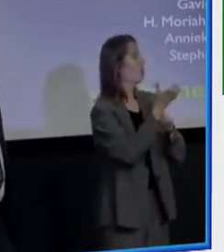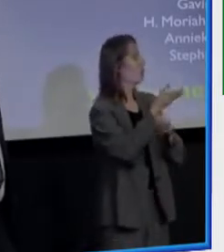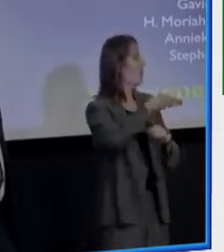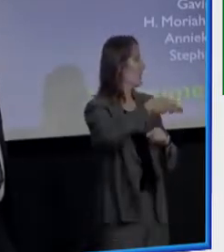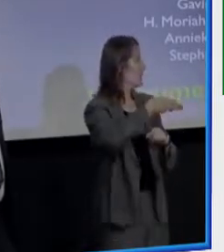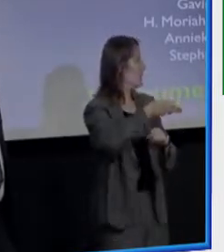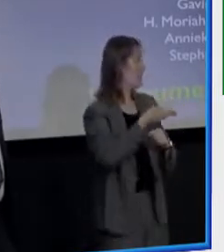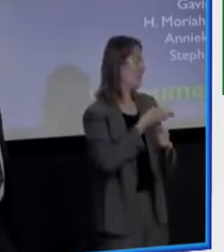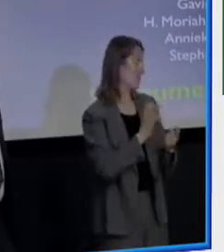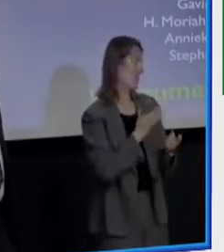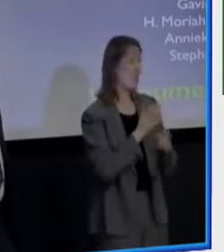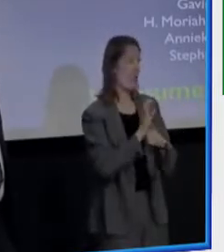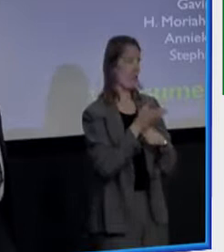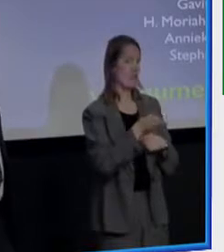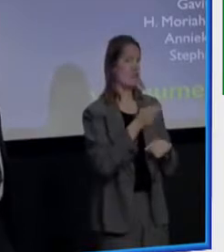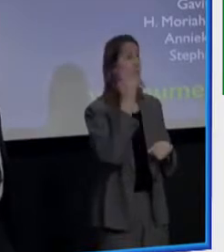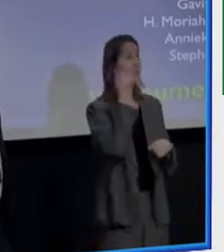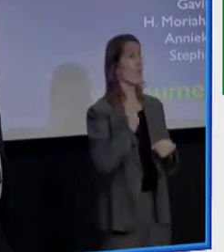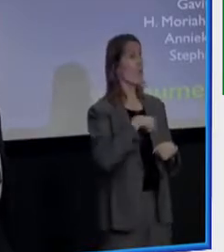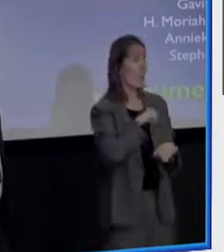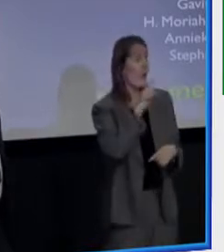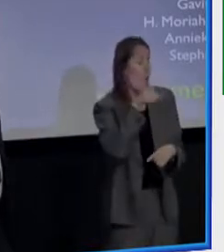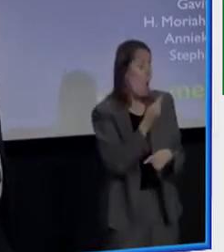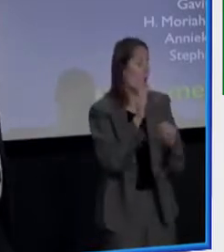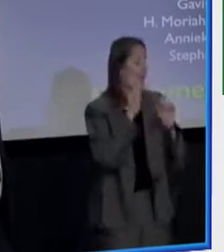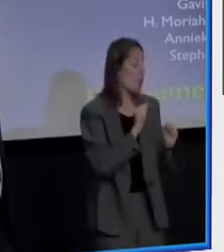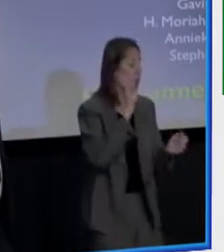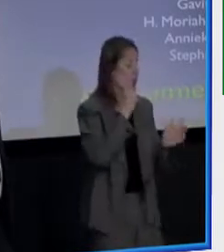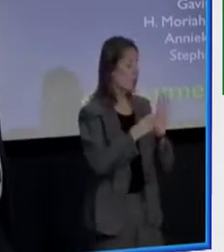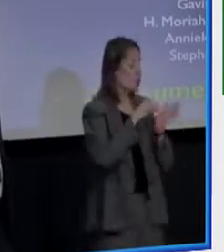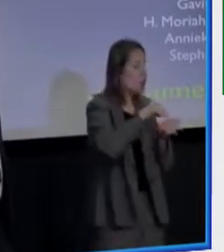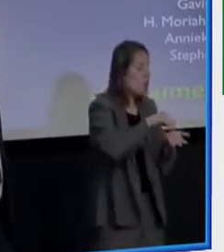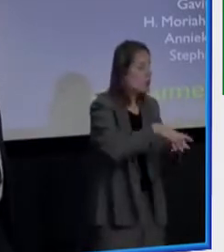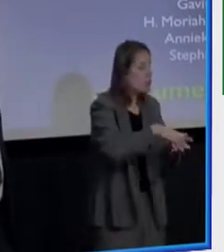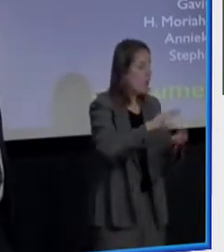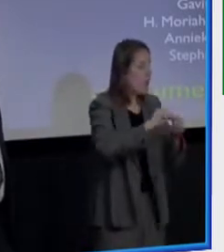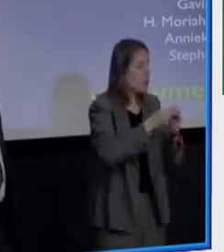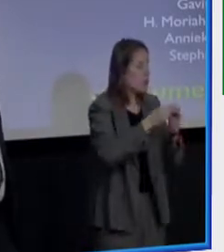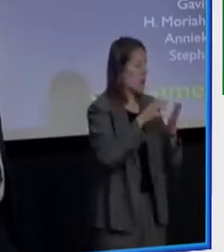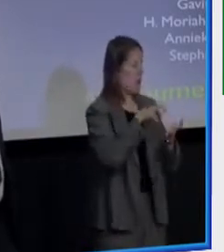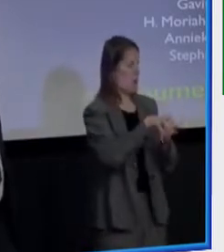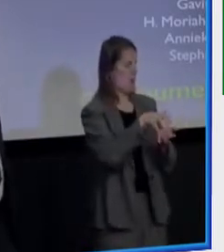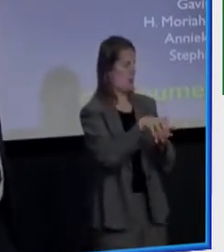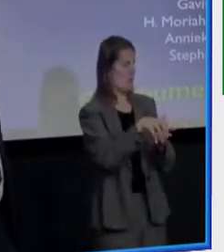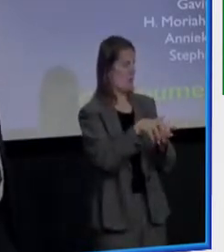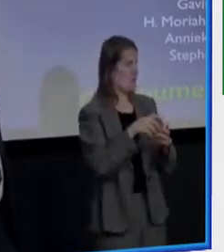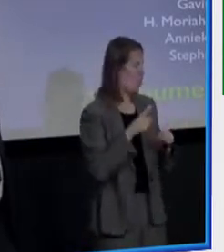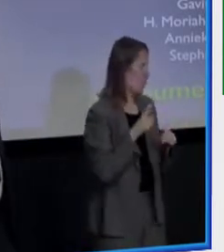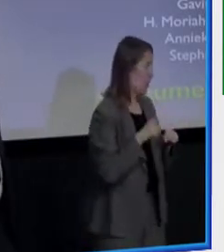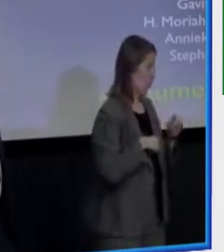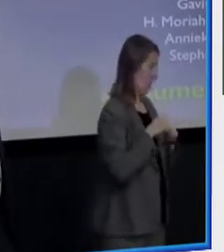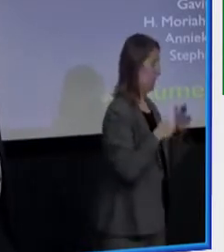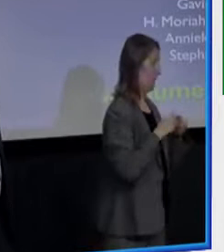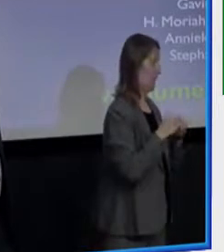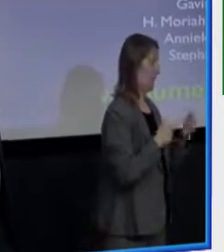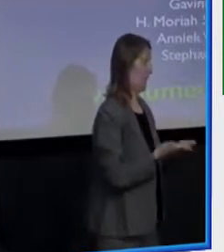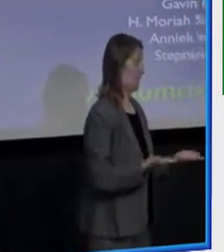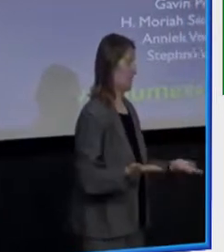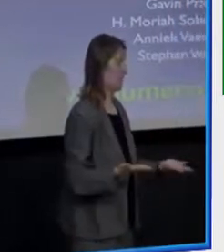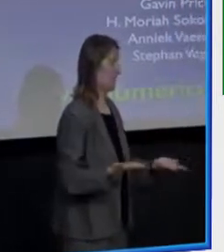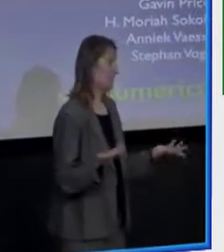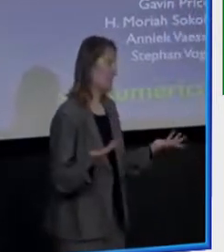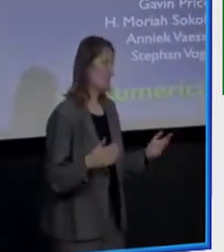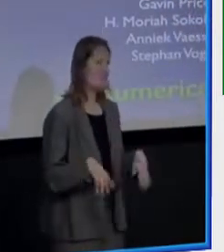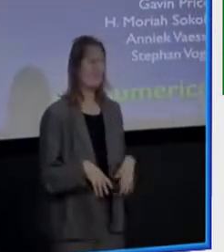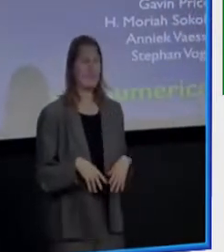And if we only represented numbers approximately, we wouldn't have buildings, we wouldn't have,